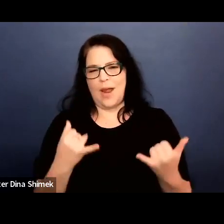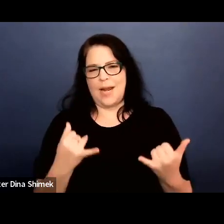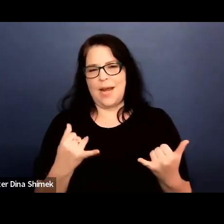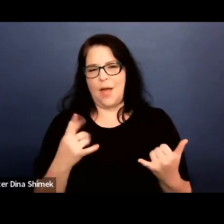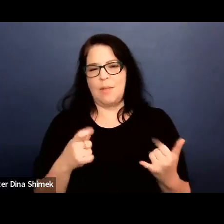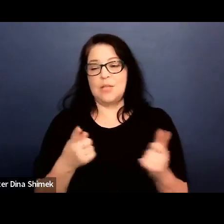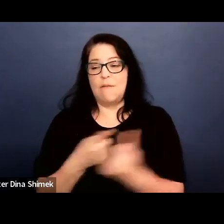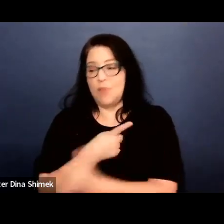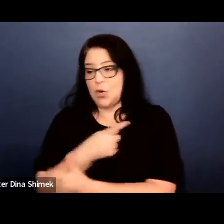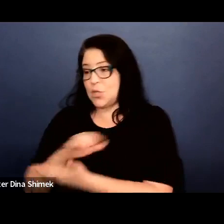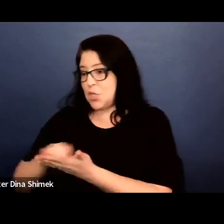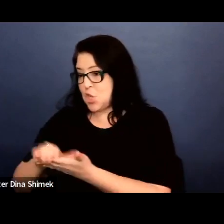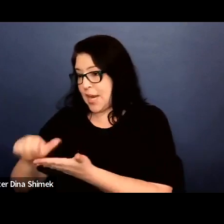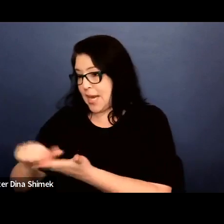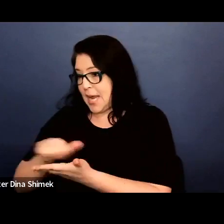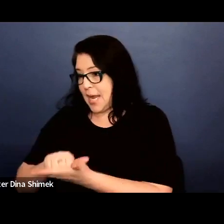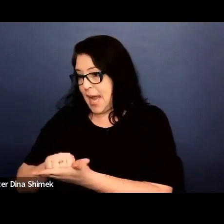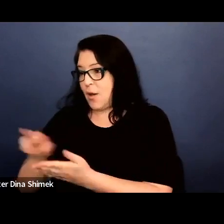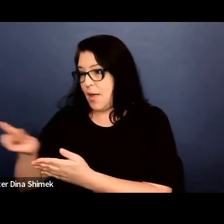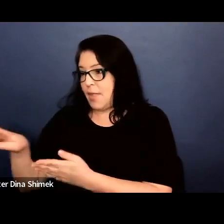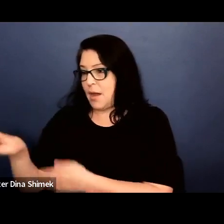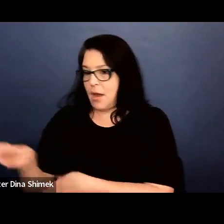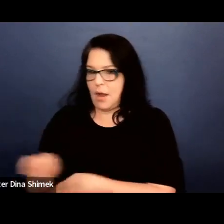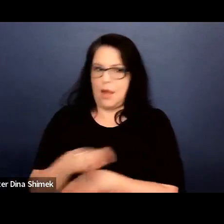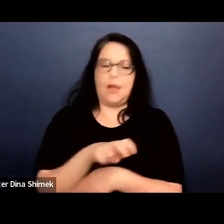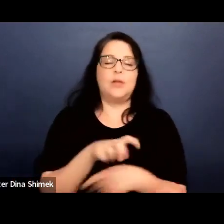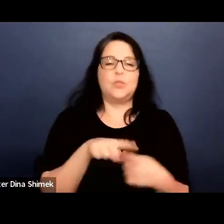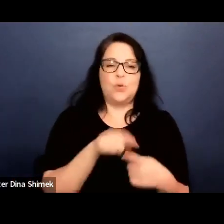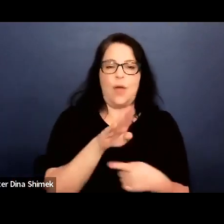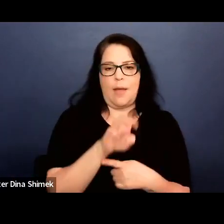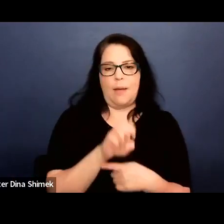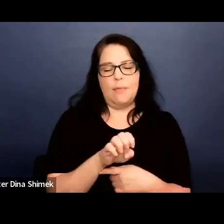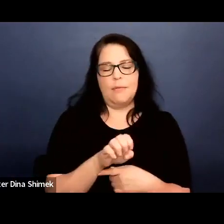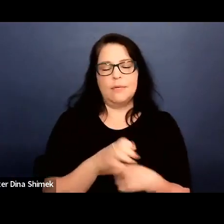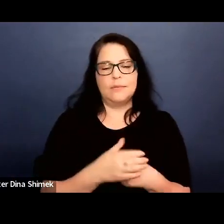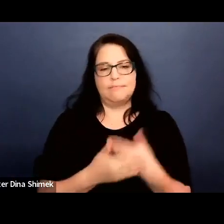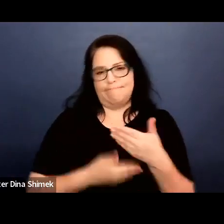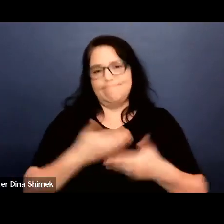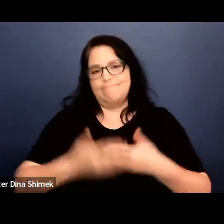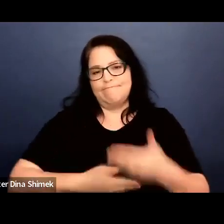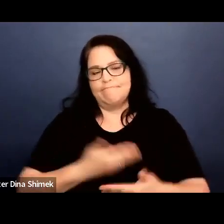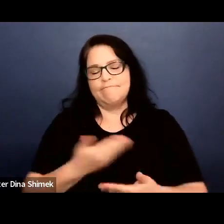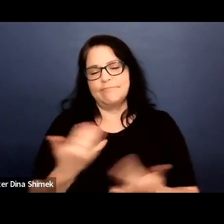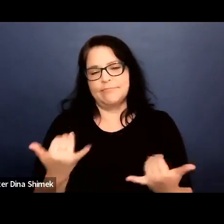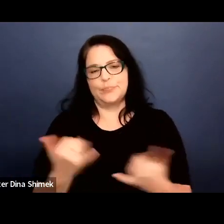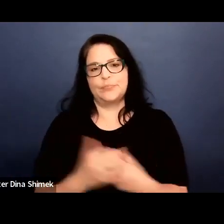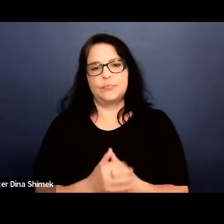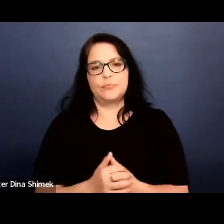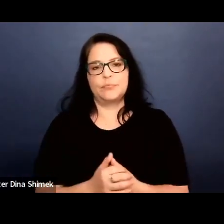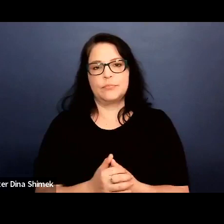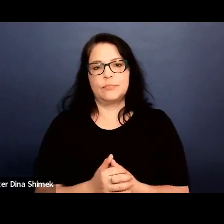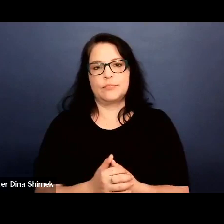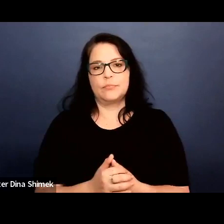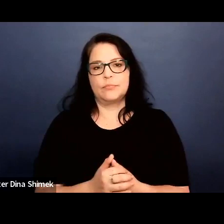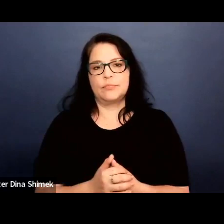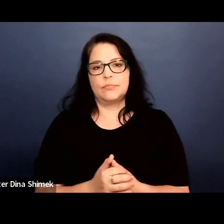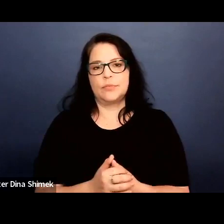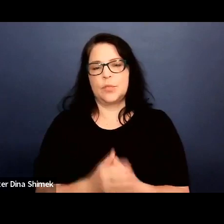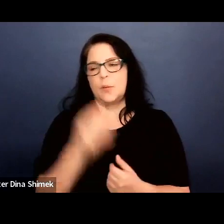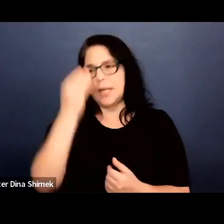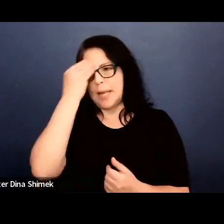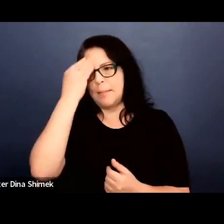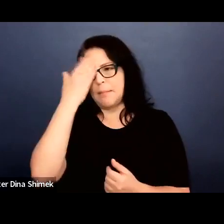account and then withdrawn or contributed to the ABLE account. So, so that's something to keep in mind.